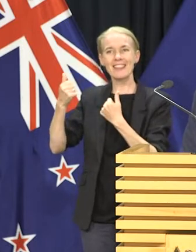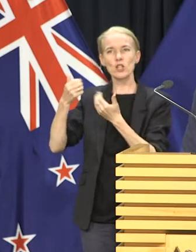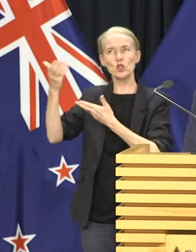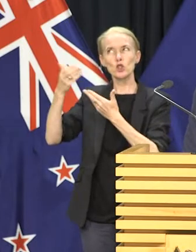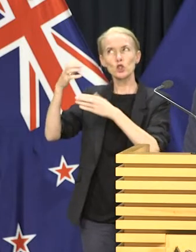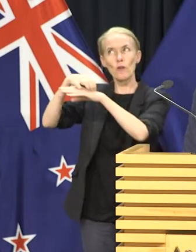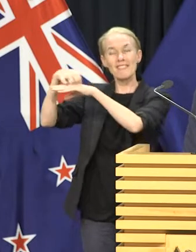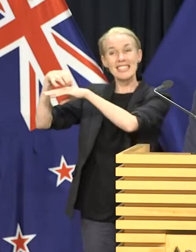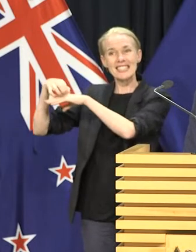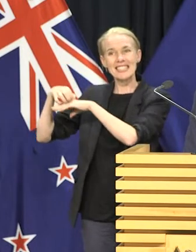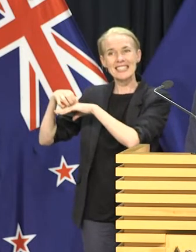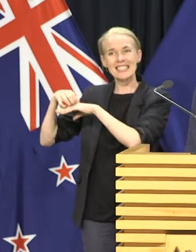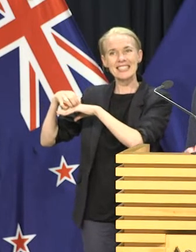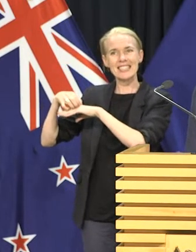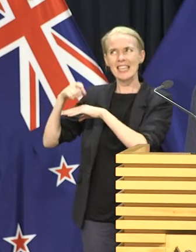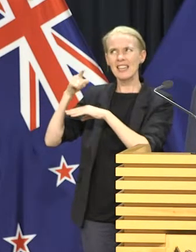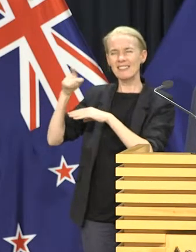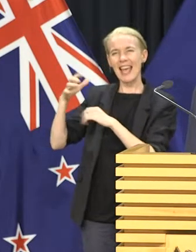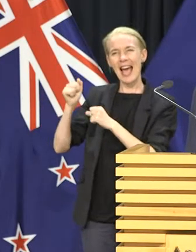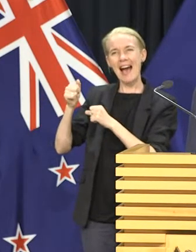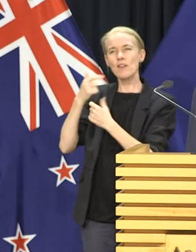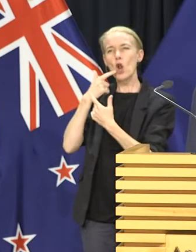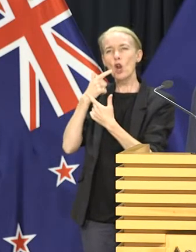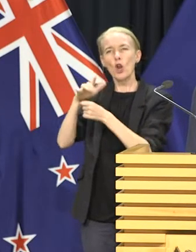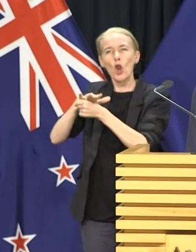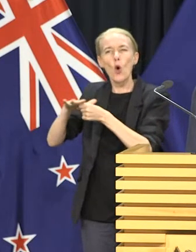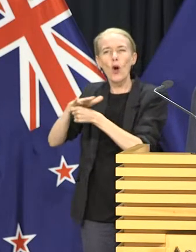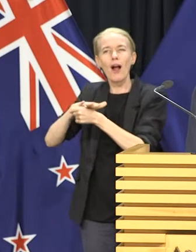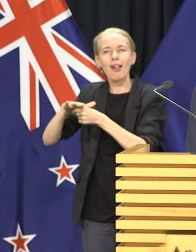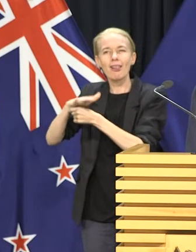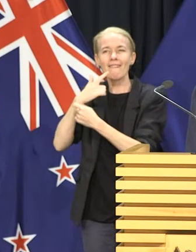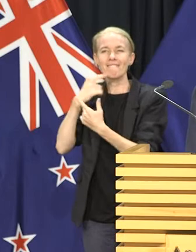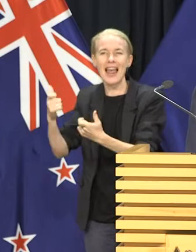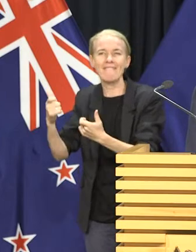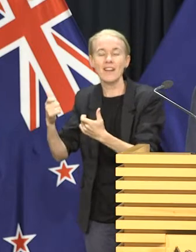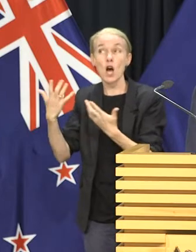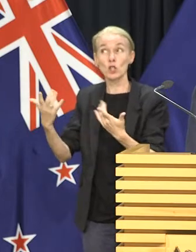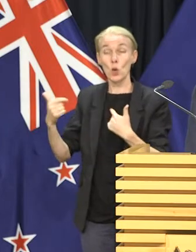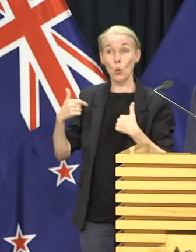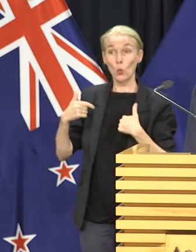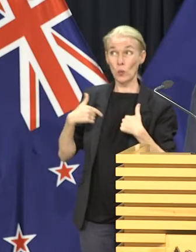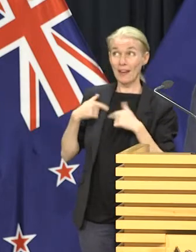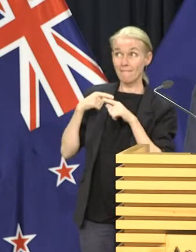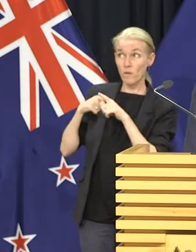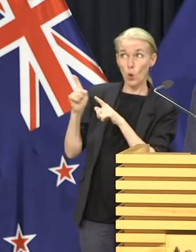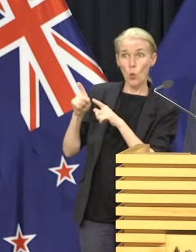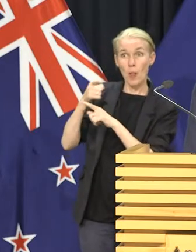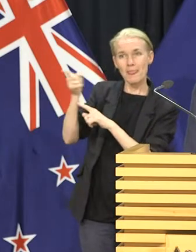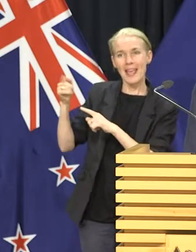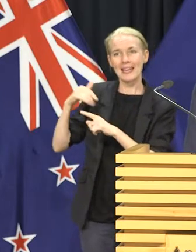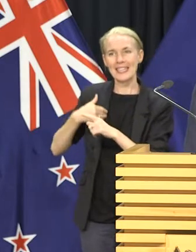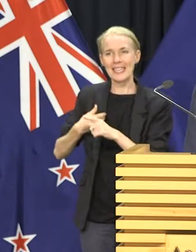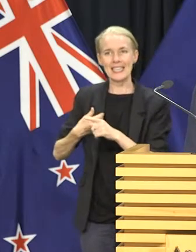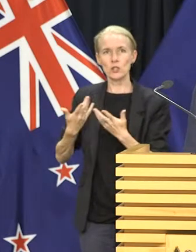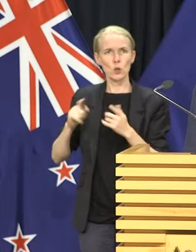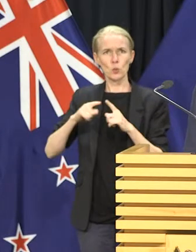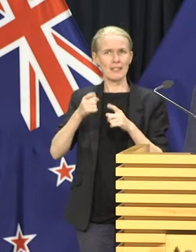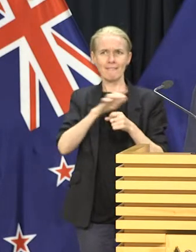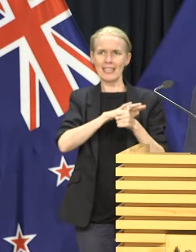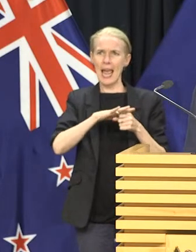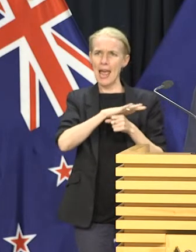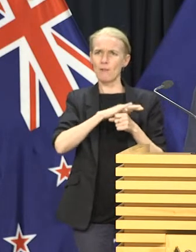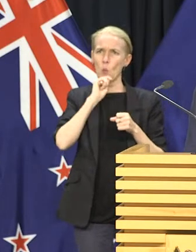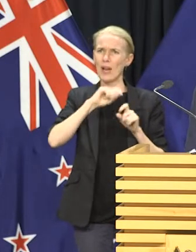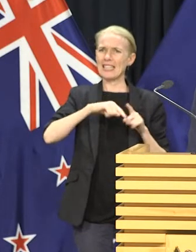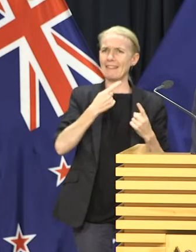recently. So we work with them. They, as part of the process with respect to the funding, they've got to provide a pretty clear plan,